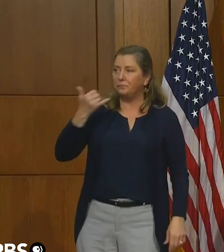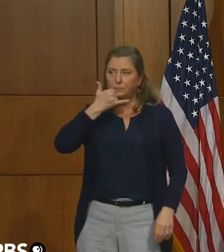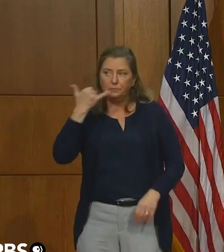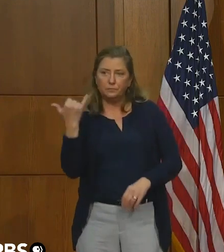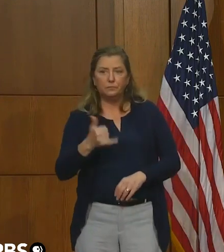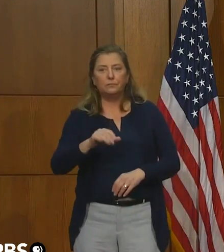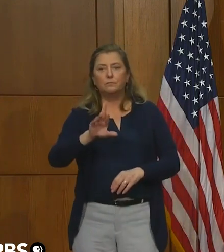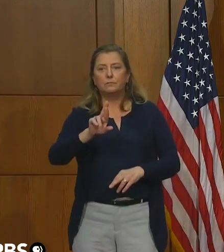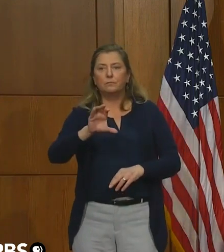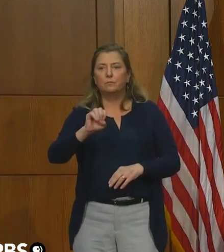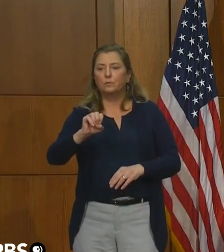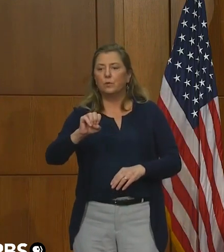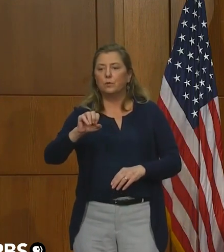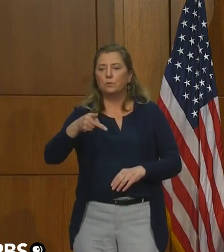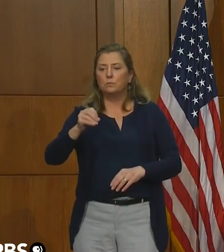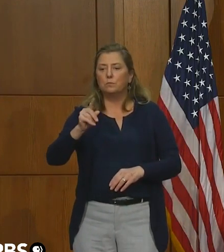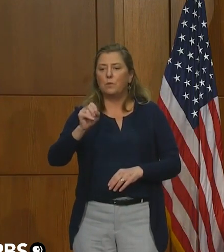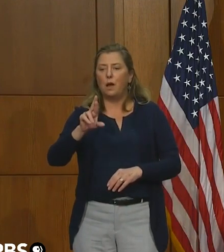with Inside Nova.